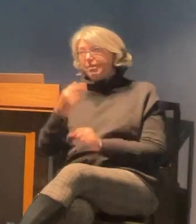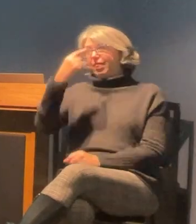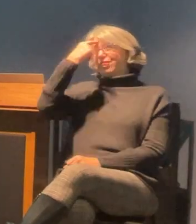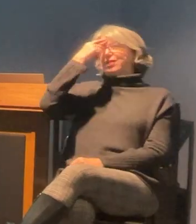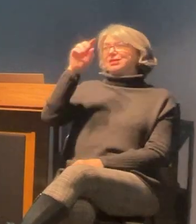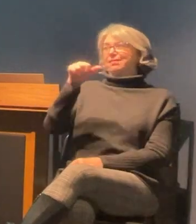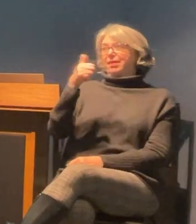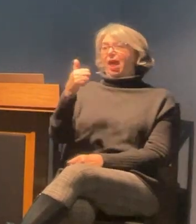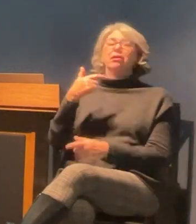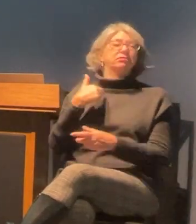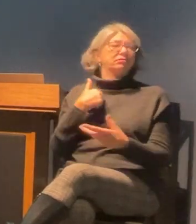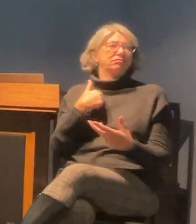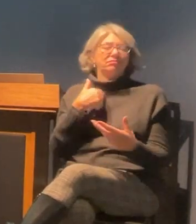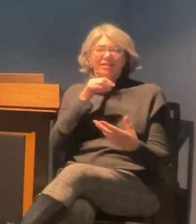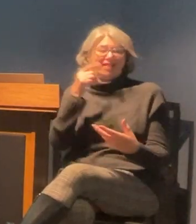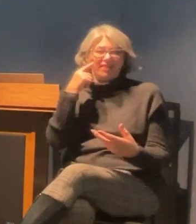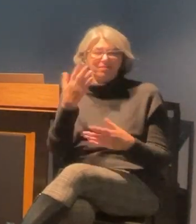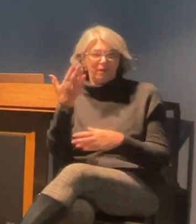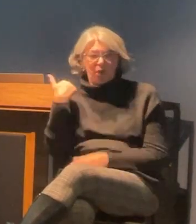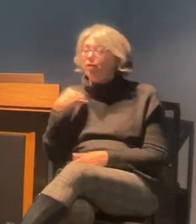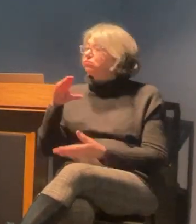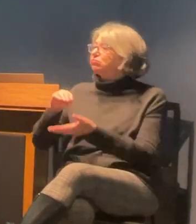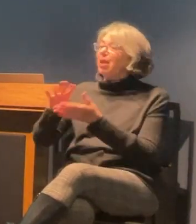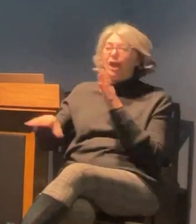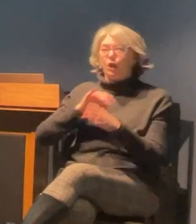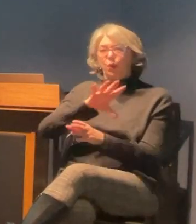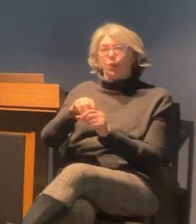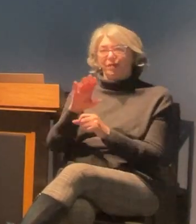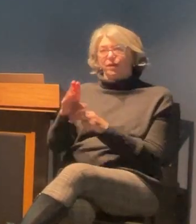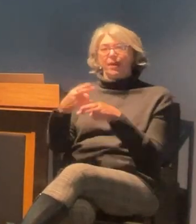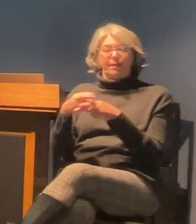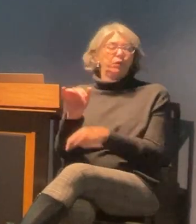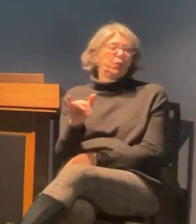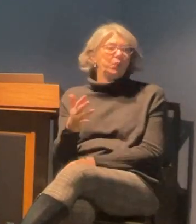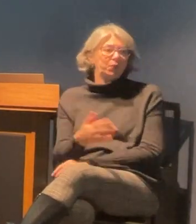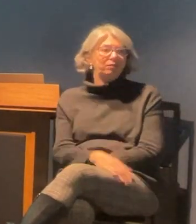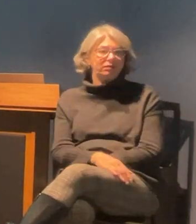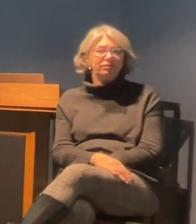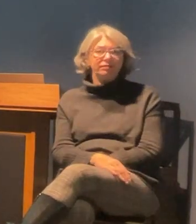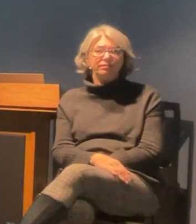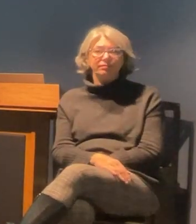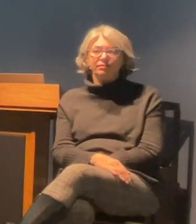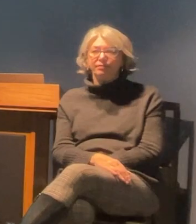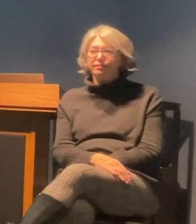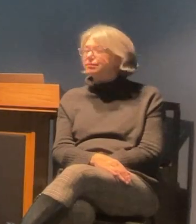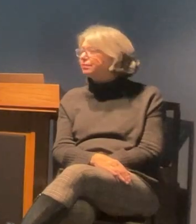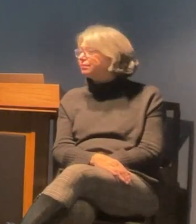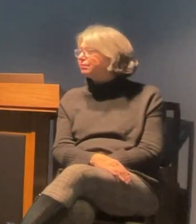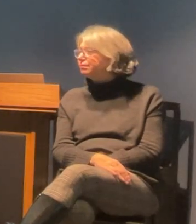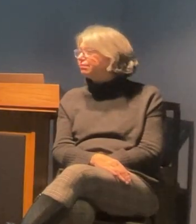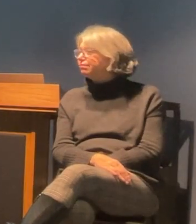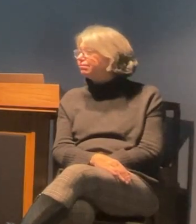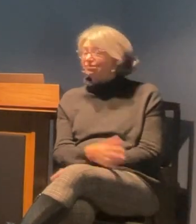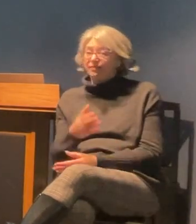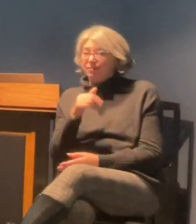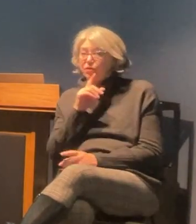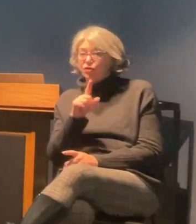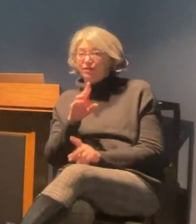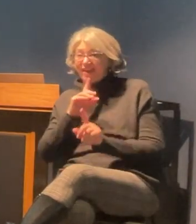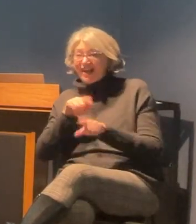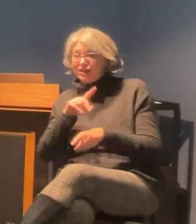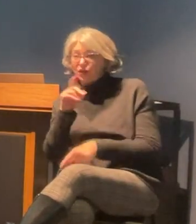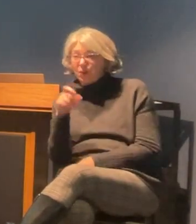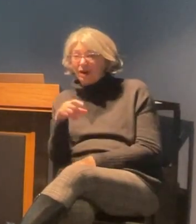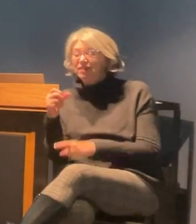think of something I didn't think of before. I wrote the names. I don't know if it answered that